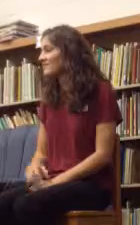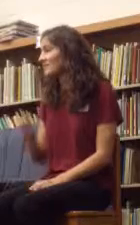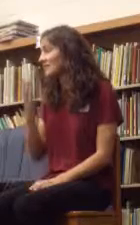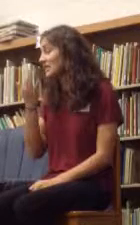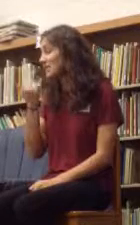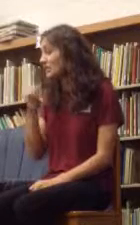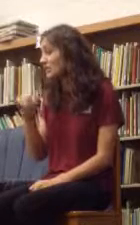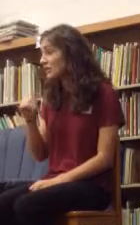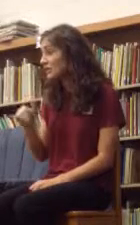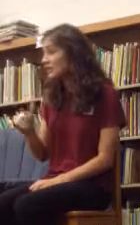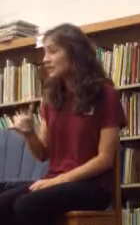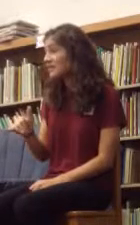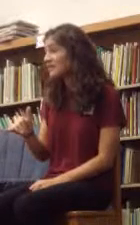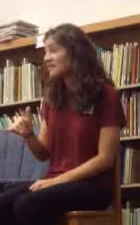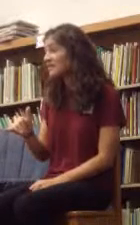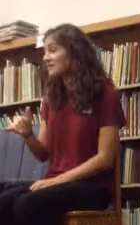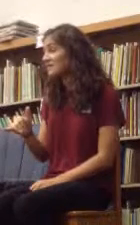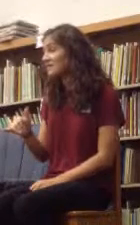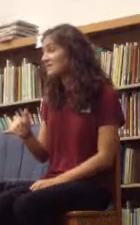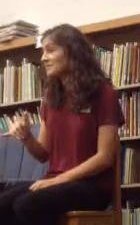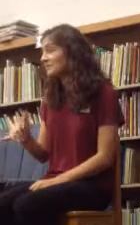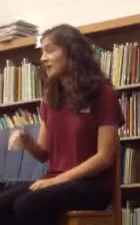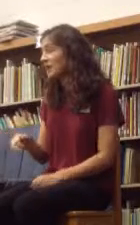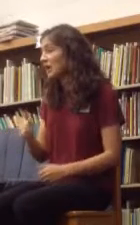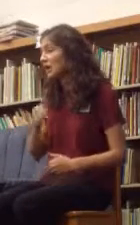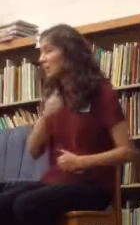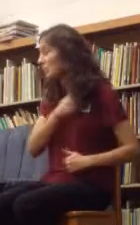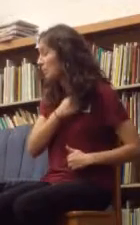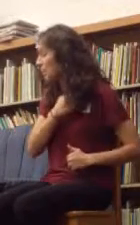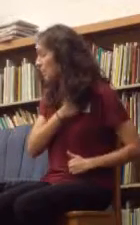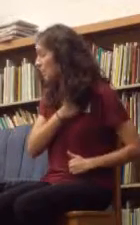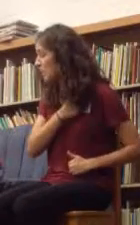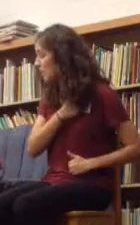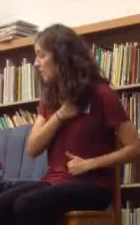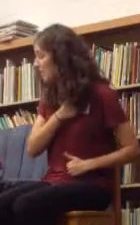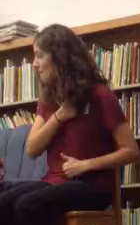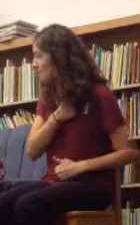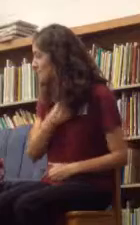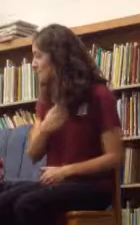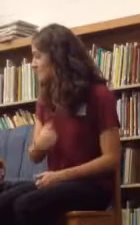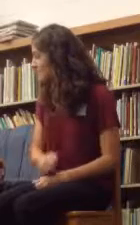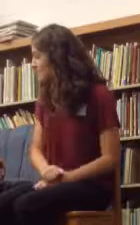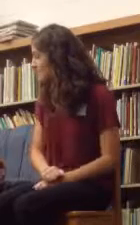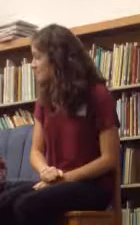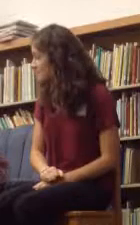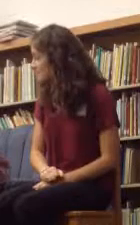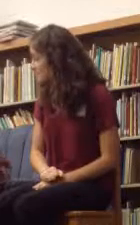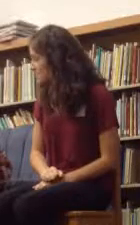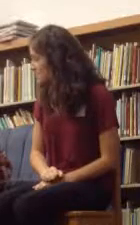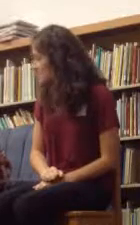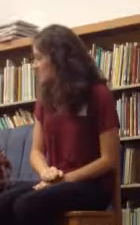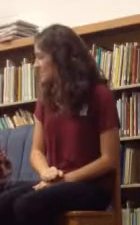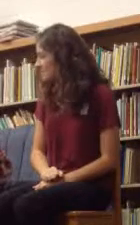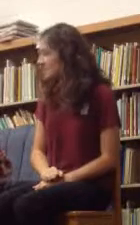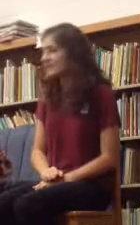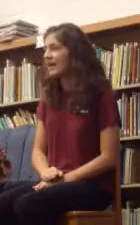a soldier. A soldier? That. I think it's a kite being flown in the